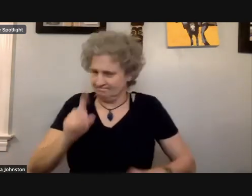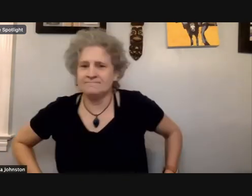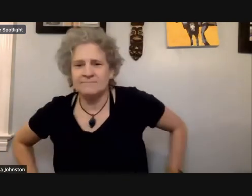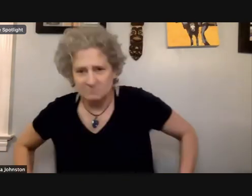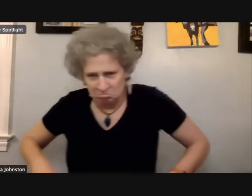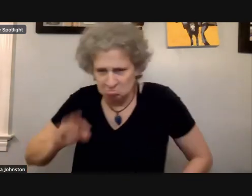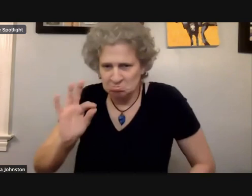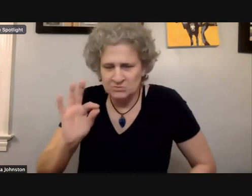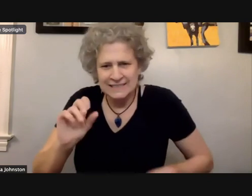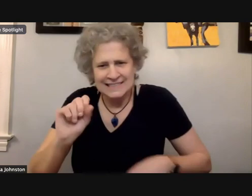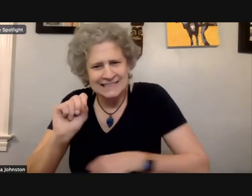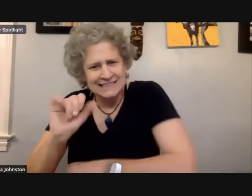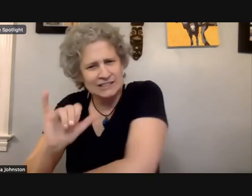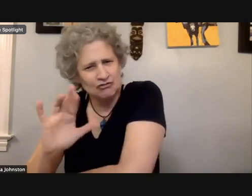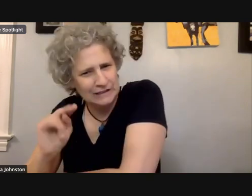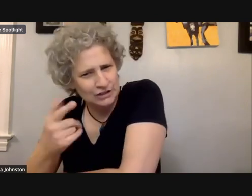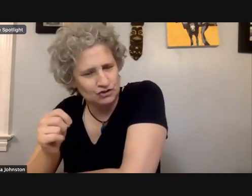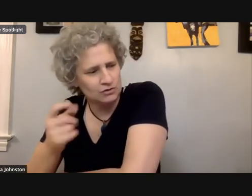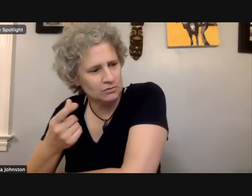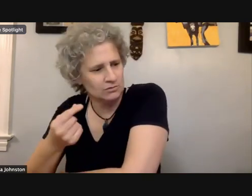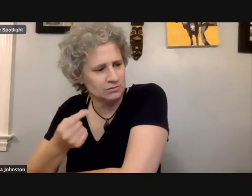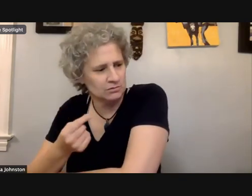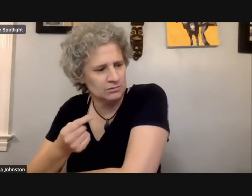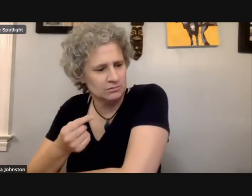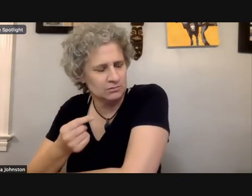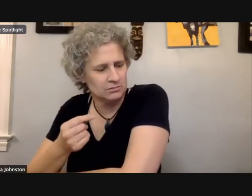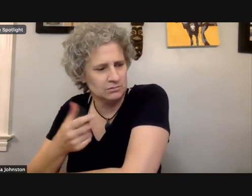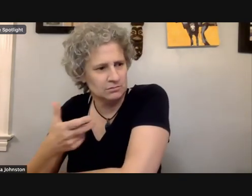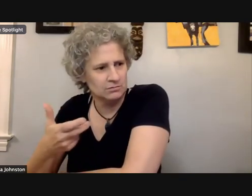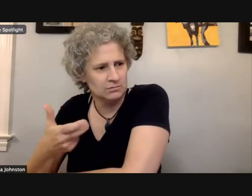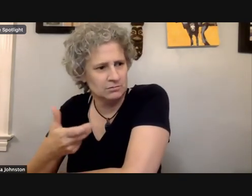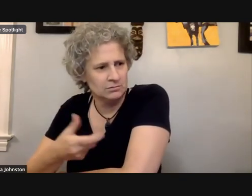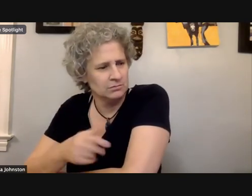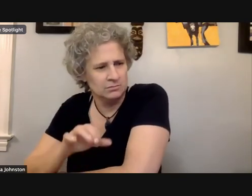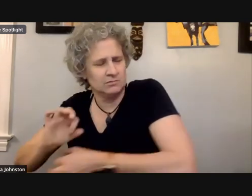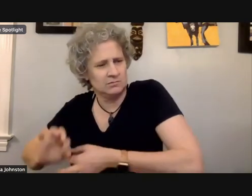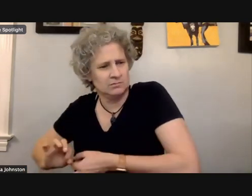And then a feeding tube. Okay, and a syringe.